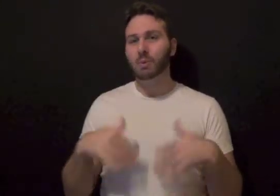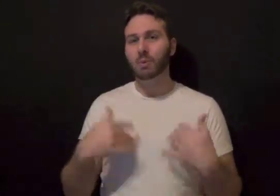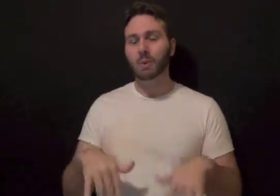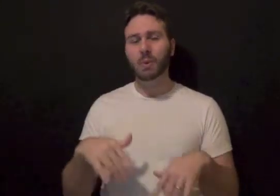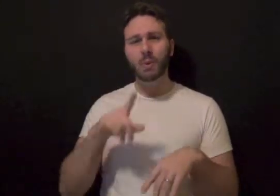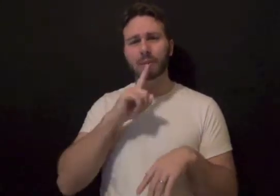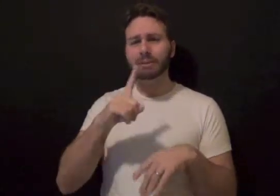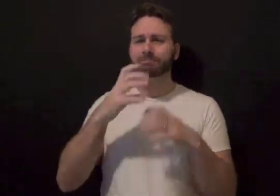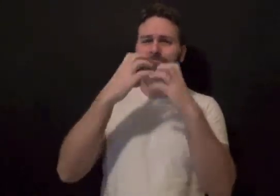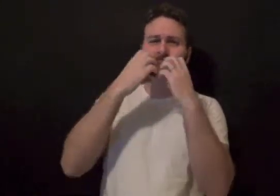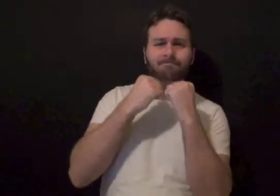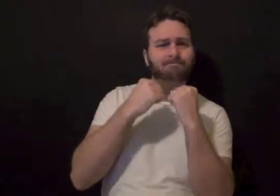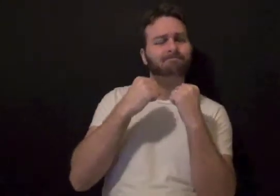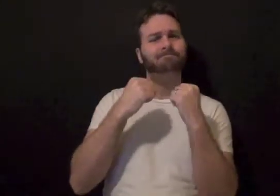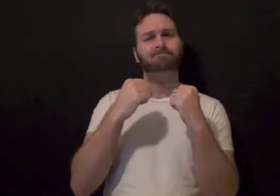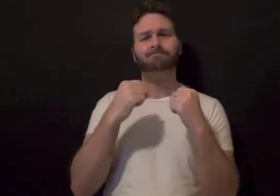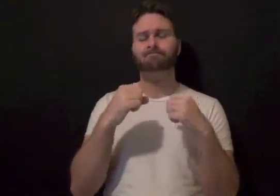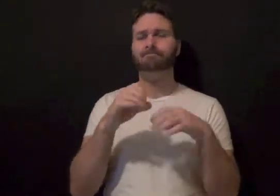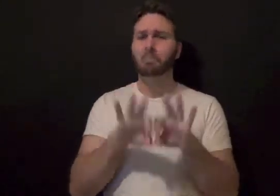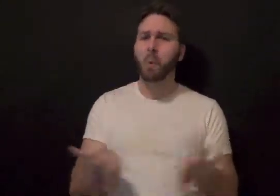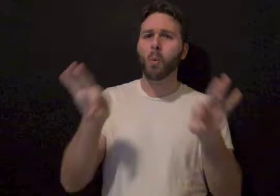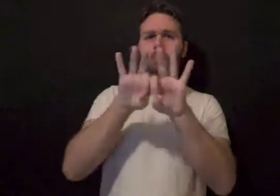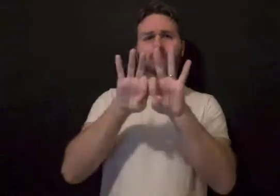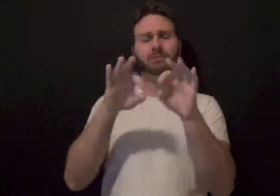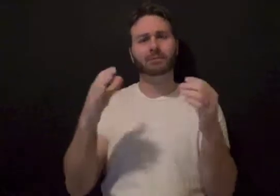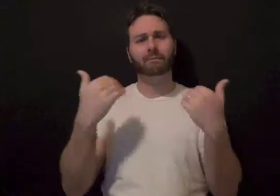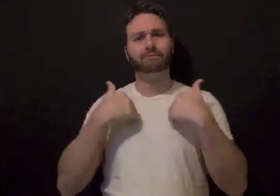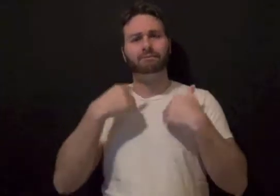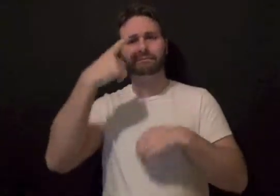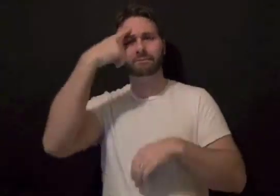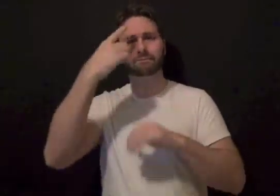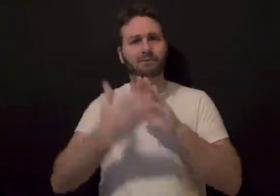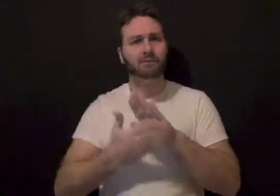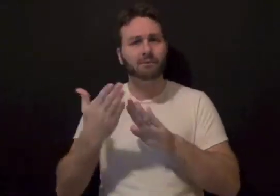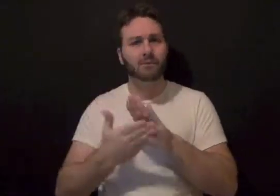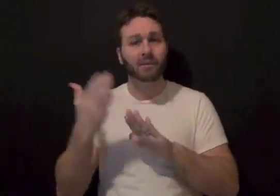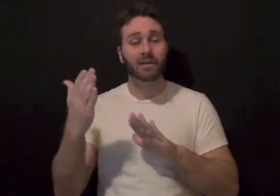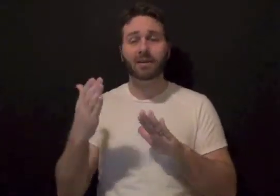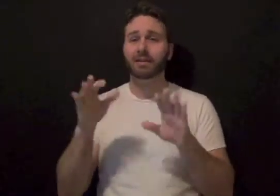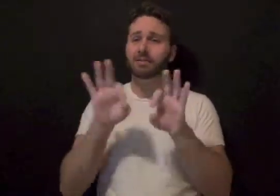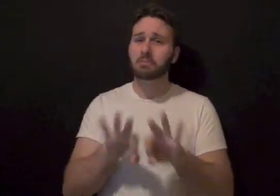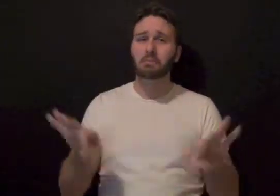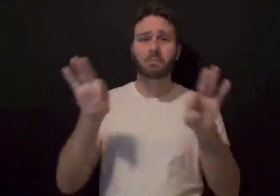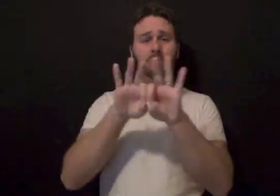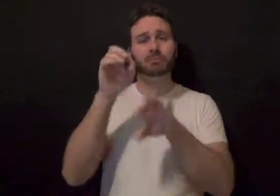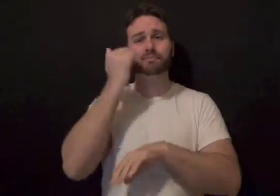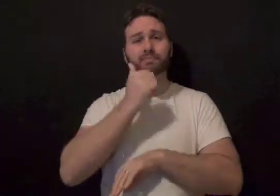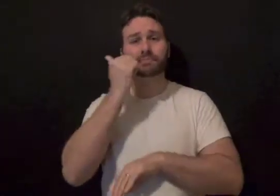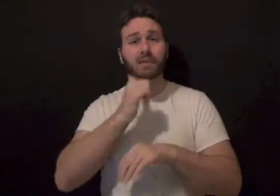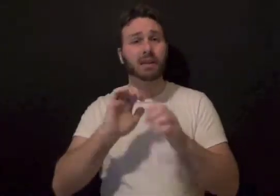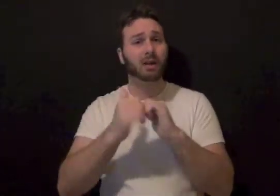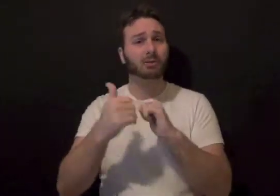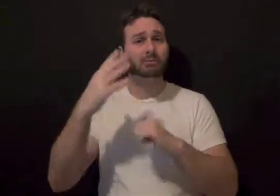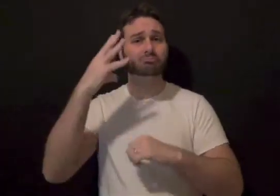and precious resource, through which we experience every single moment of our life. The mind that we rely